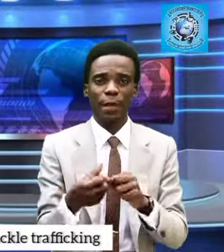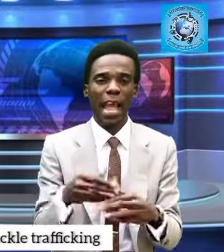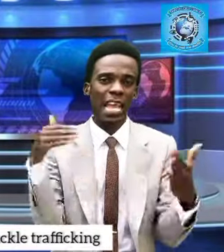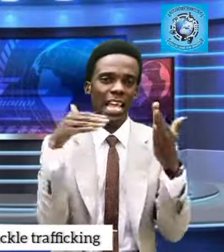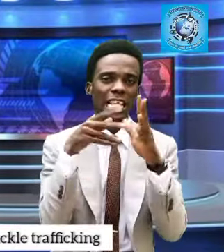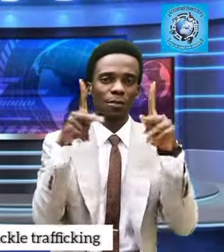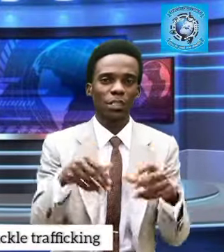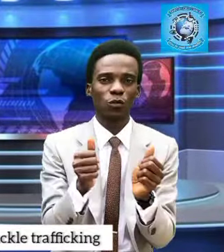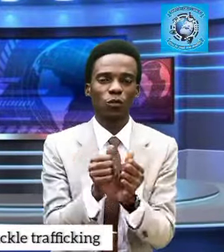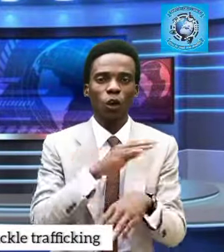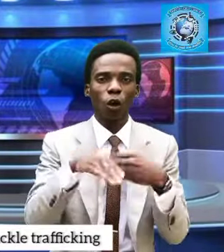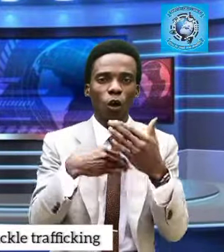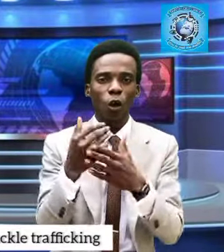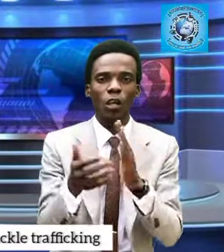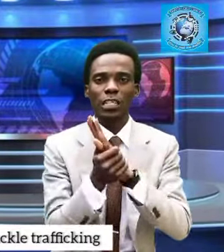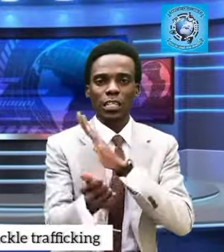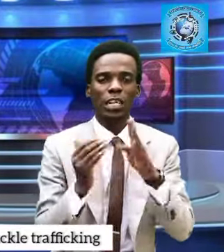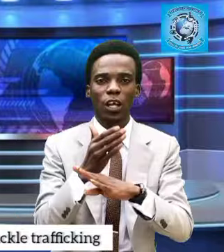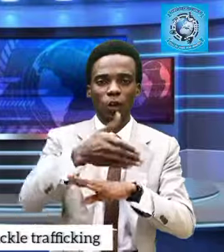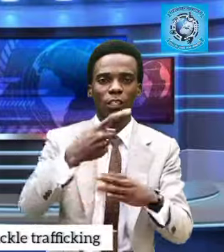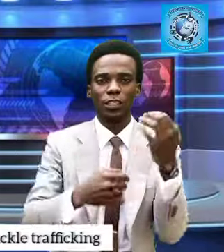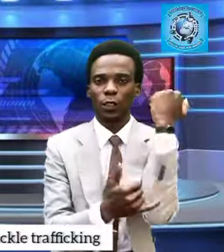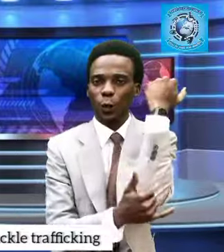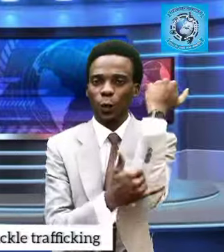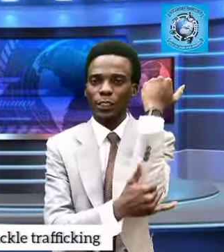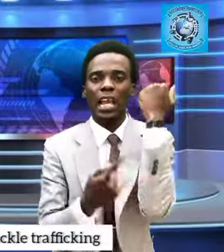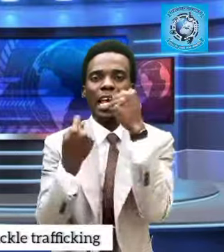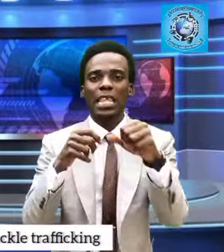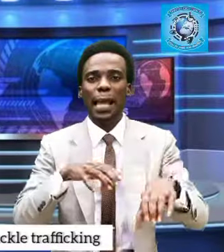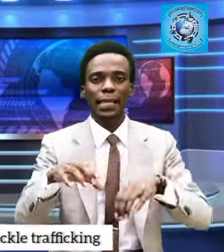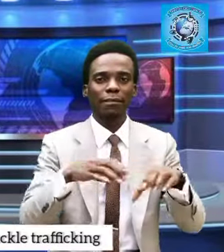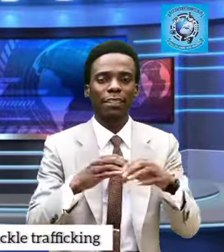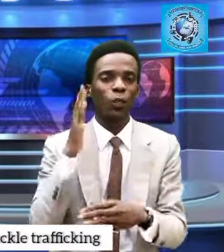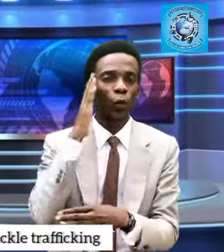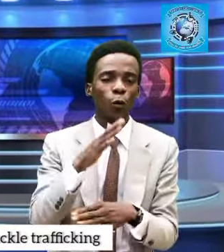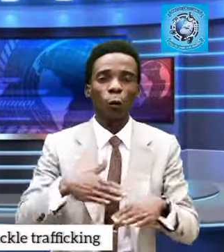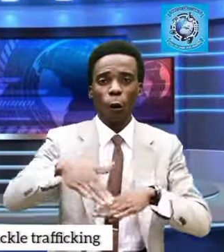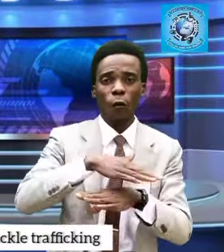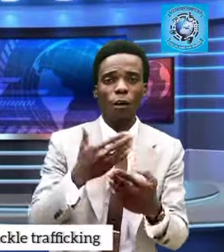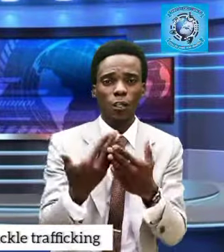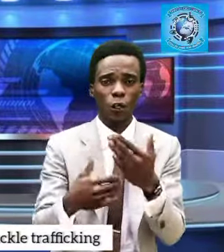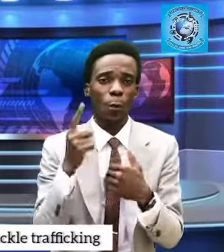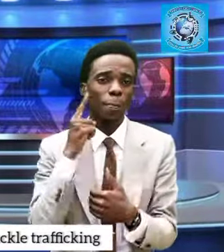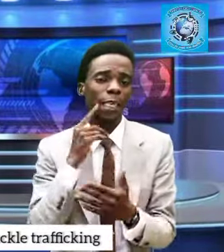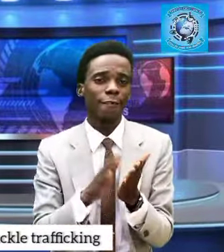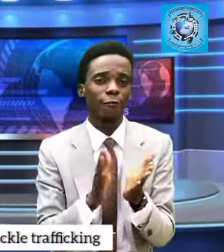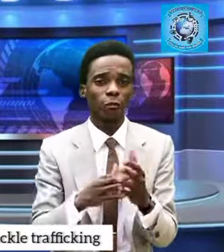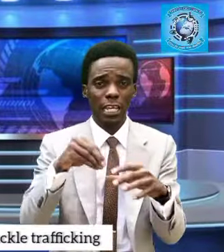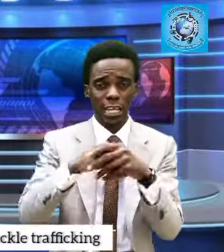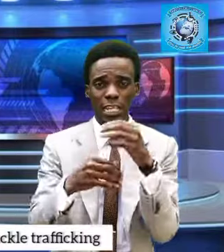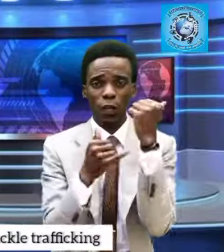of all schools across the country. The activities will cover some deaf schools across the